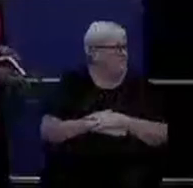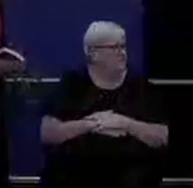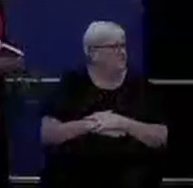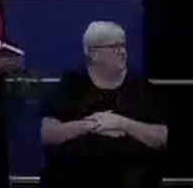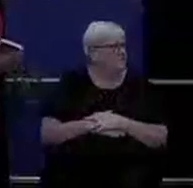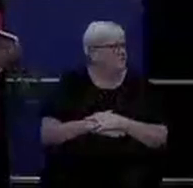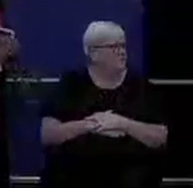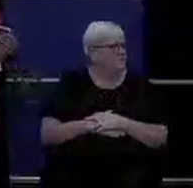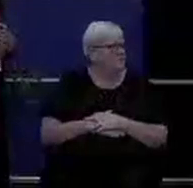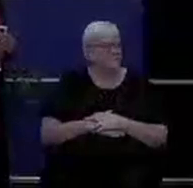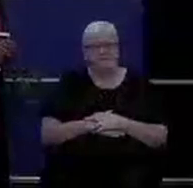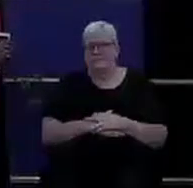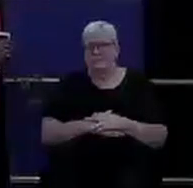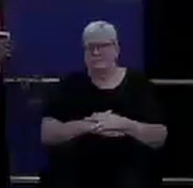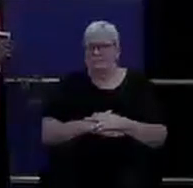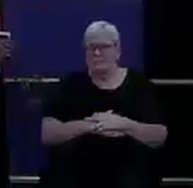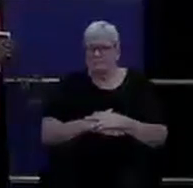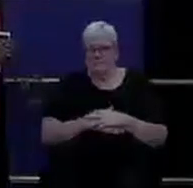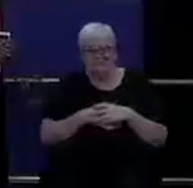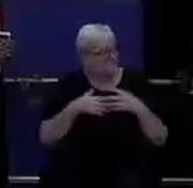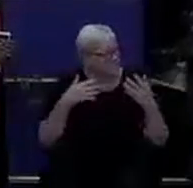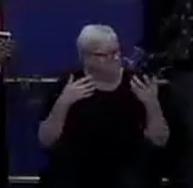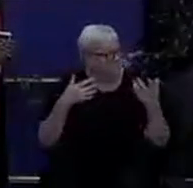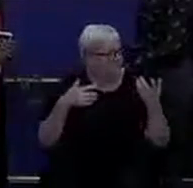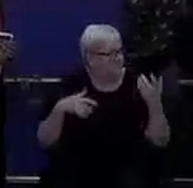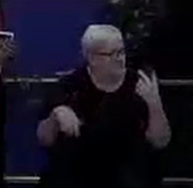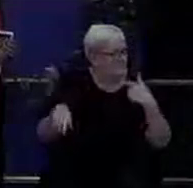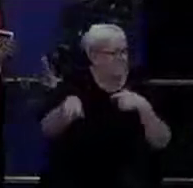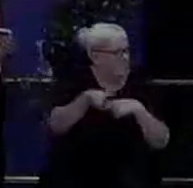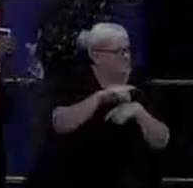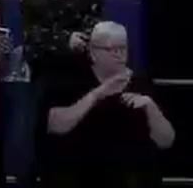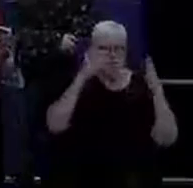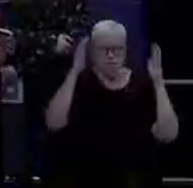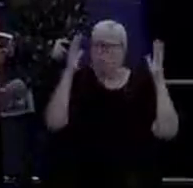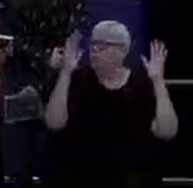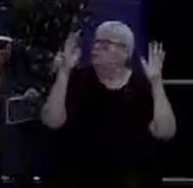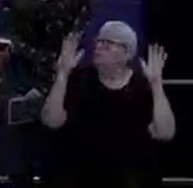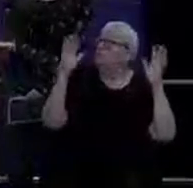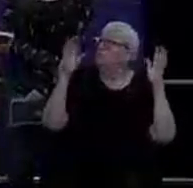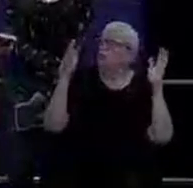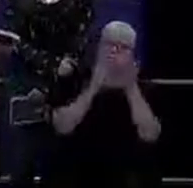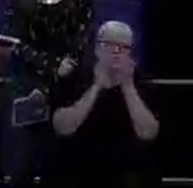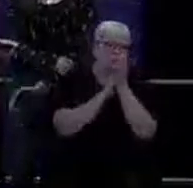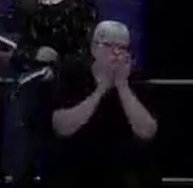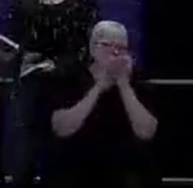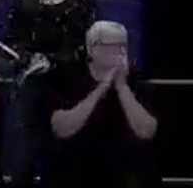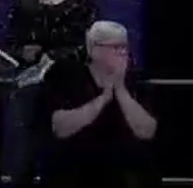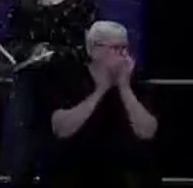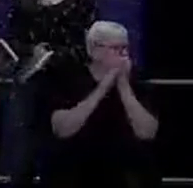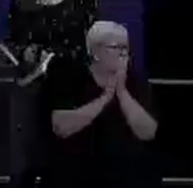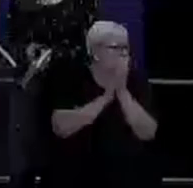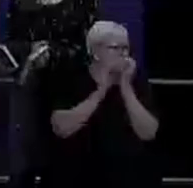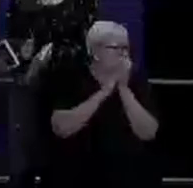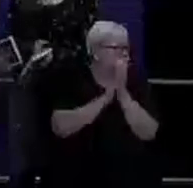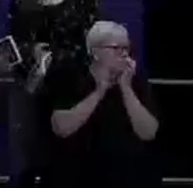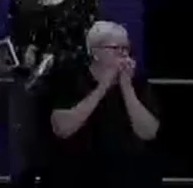Okay, so I think we should give everybody on the stage another big round of applause, because it was a really fantastic final in-person